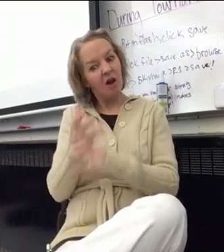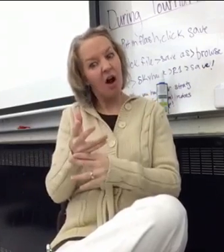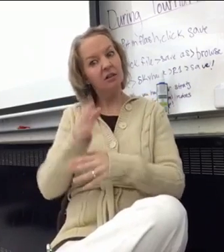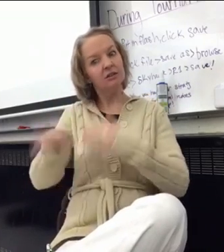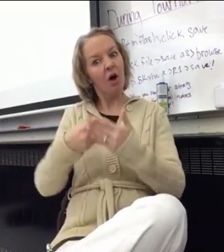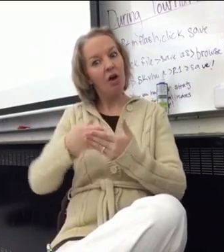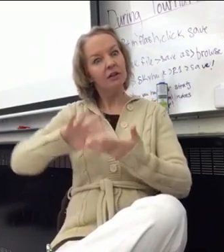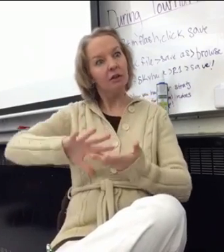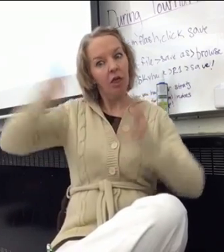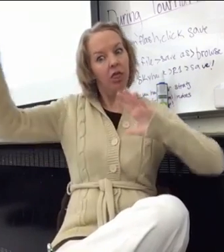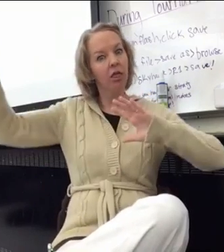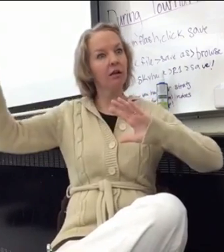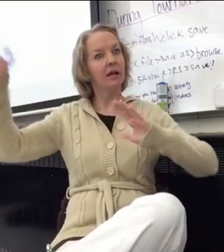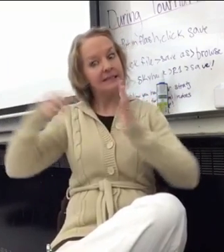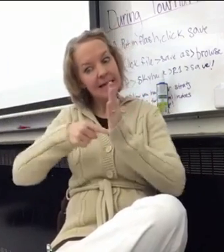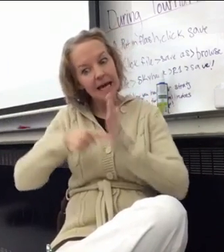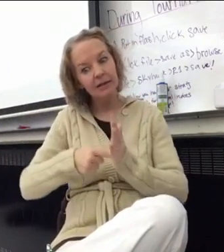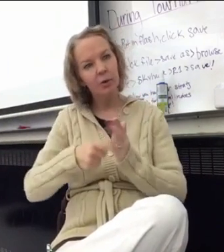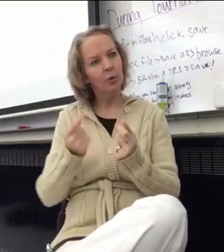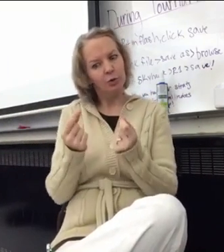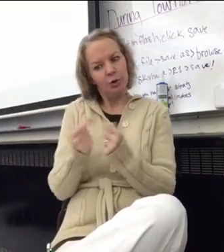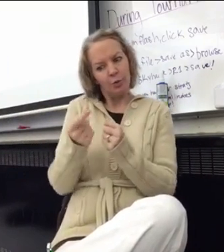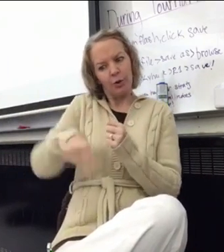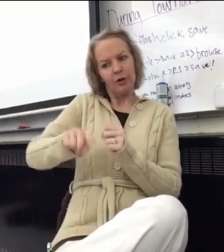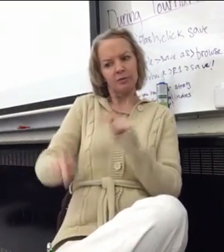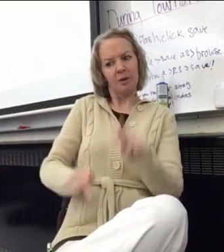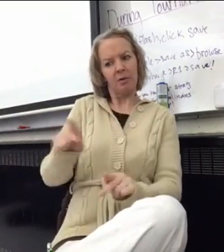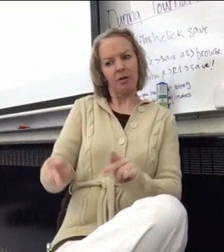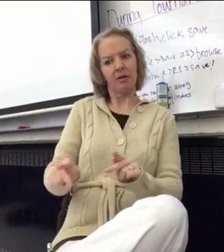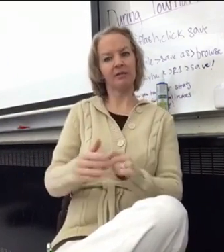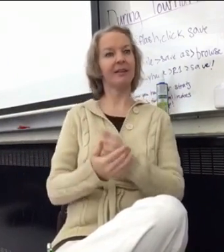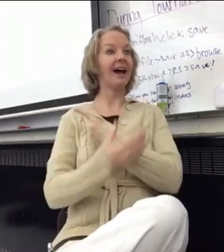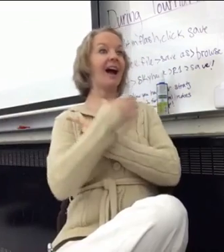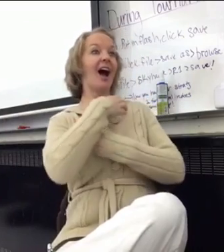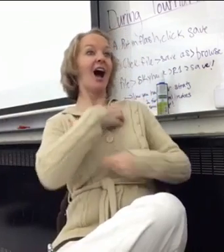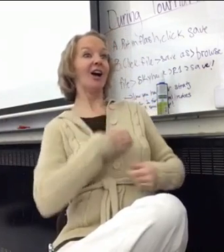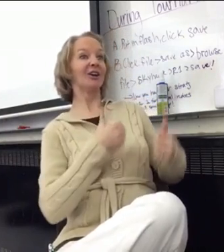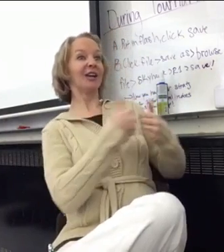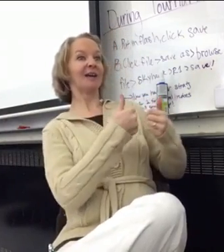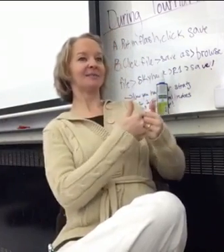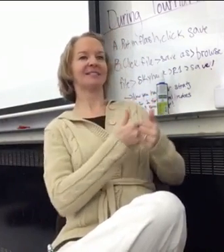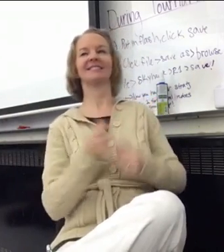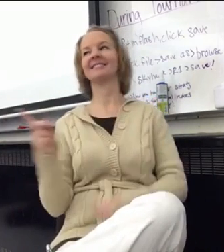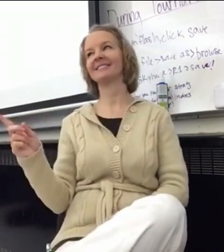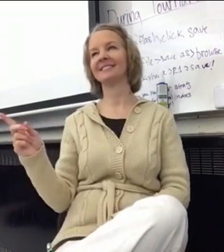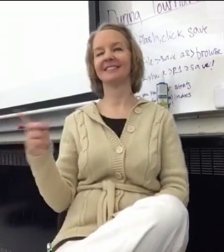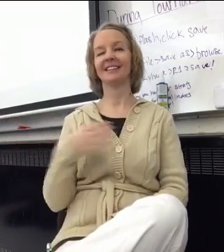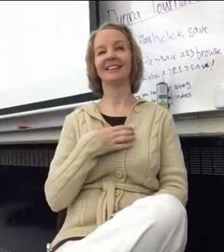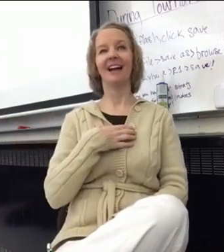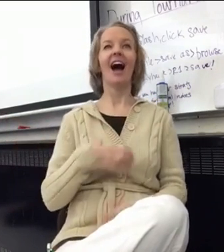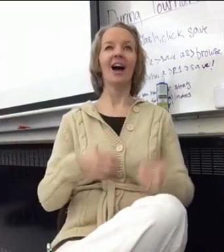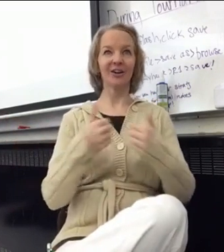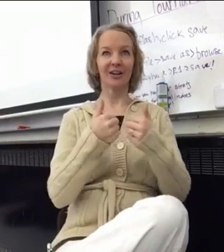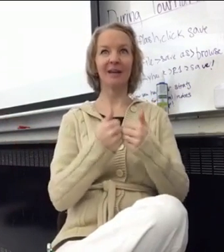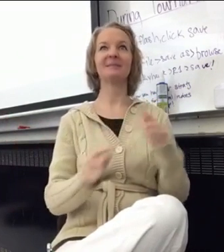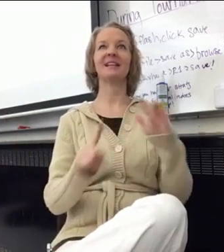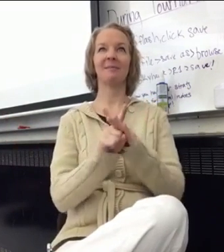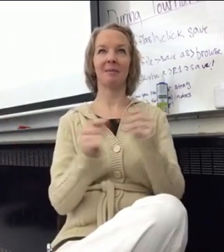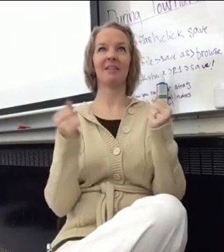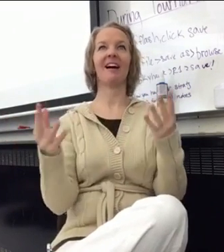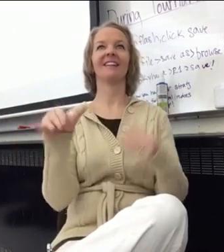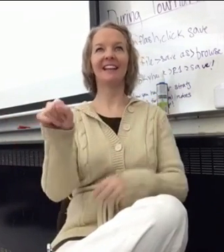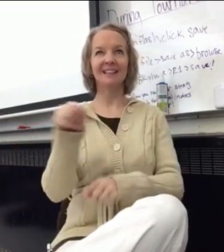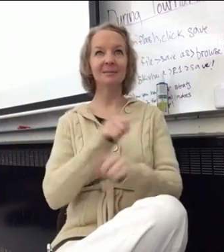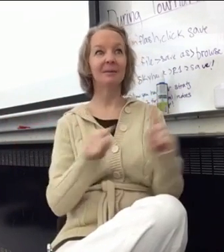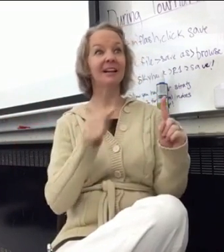massive amount of death? Well, yes, I will say Hunger Games came up a lot in our simulation. But if you actually